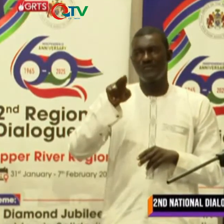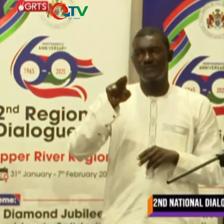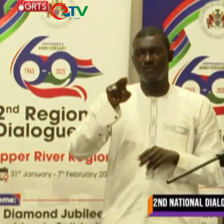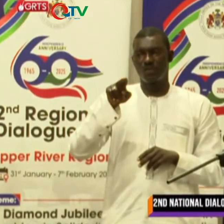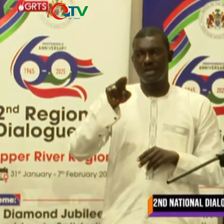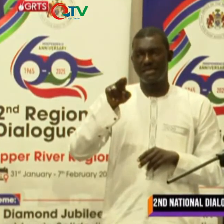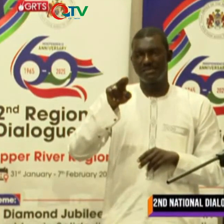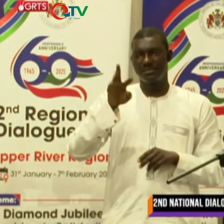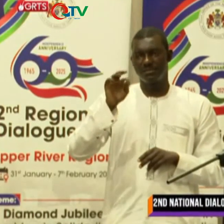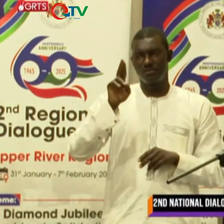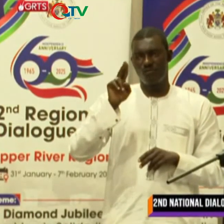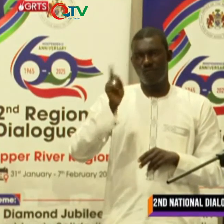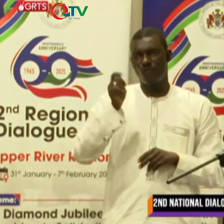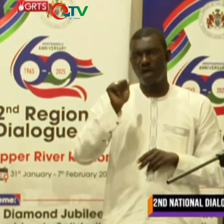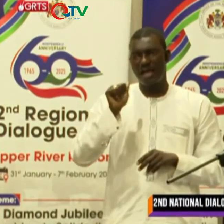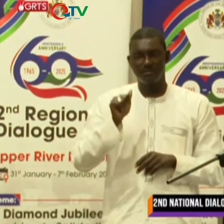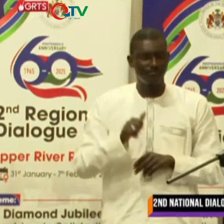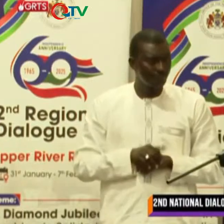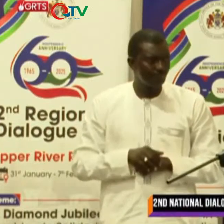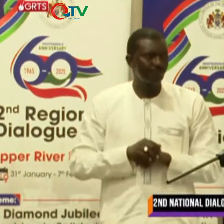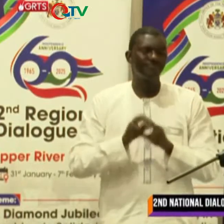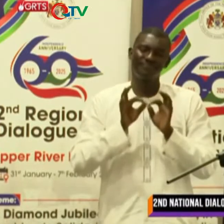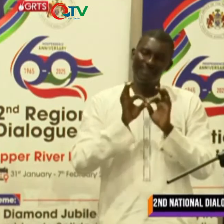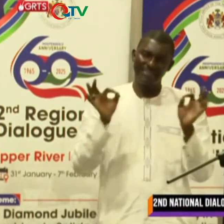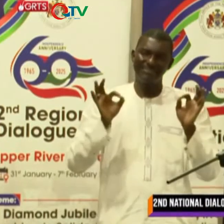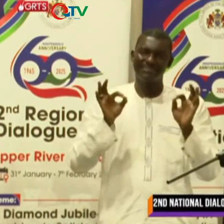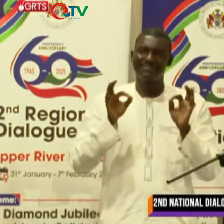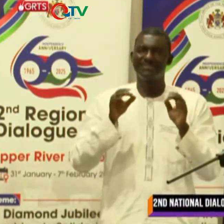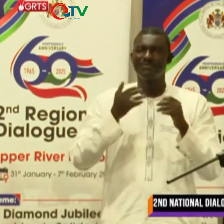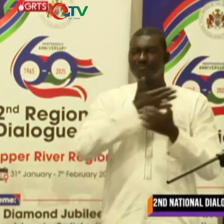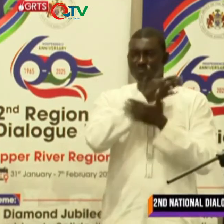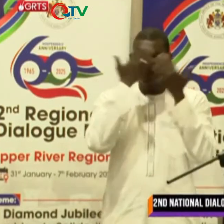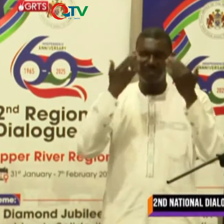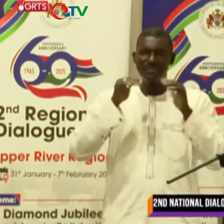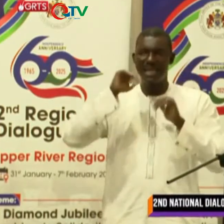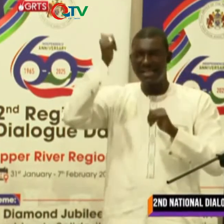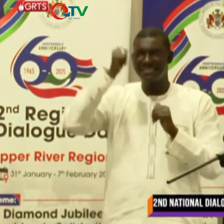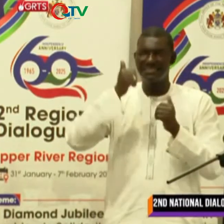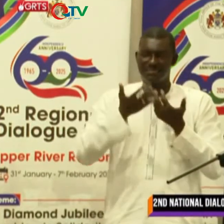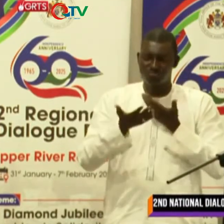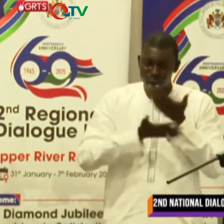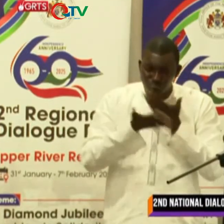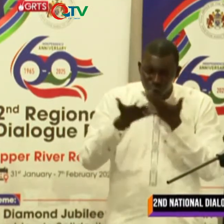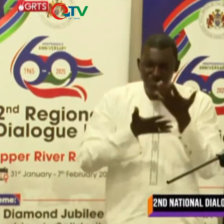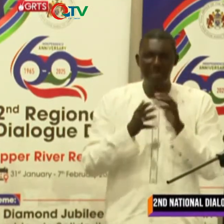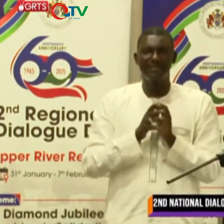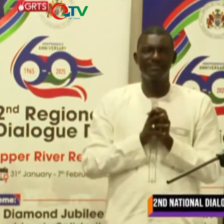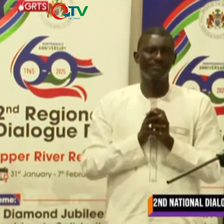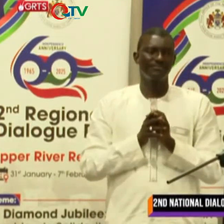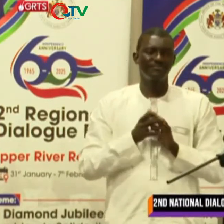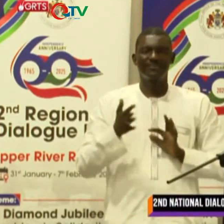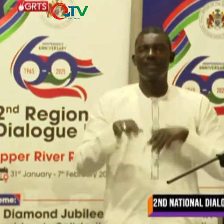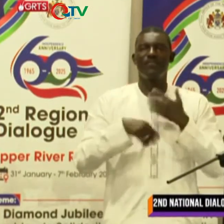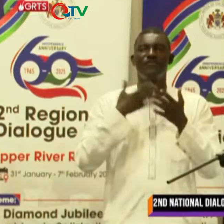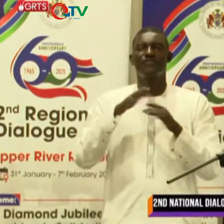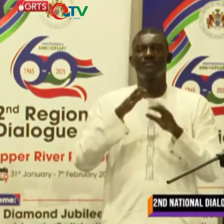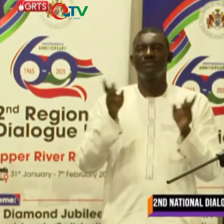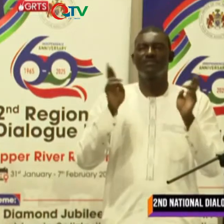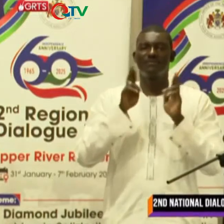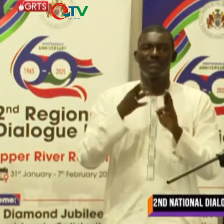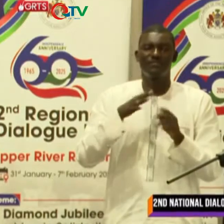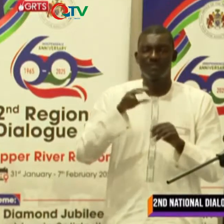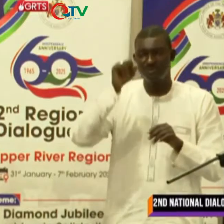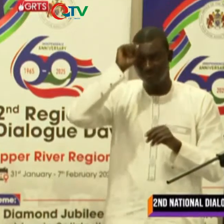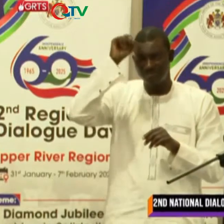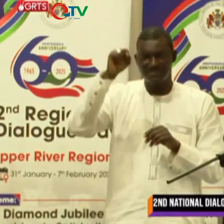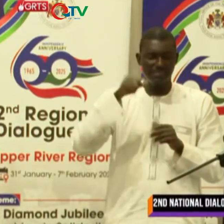Thank you all. It has been a very impressive morning session with elderly intervention and also intervention from representatives of the Office of the